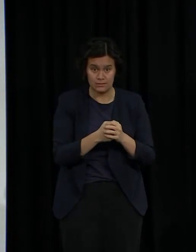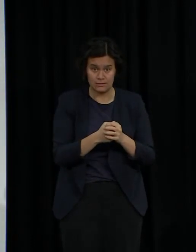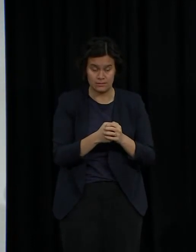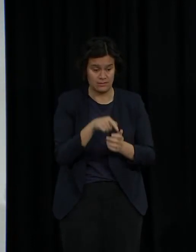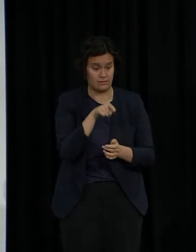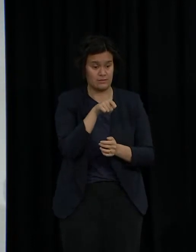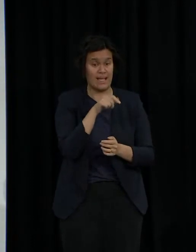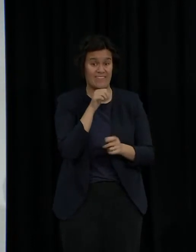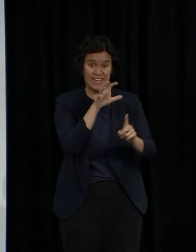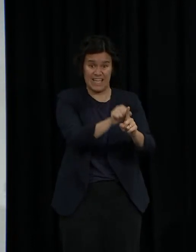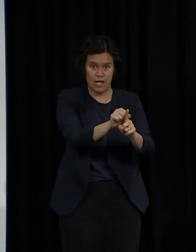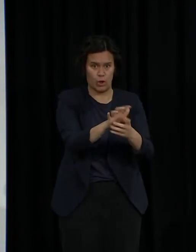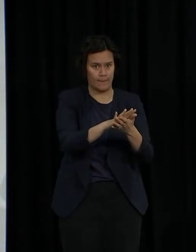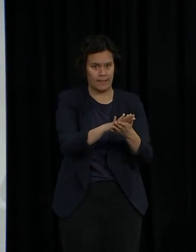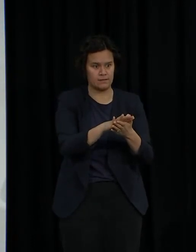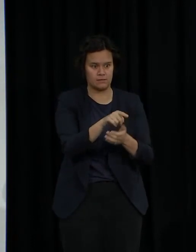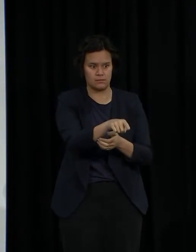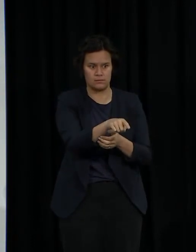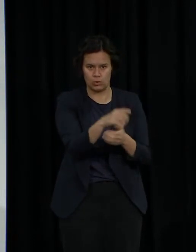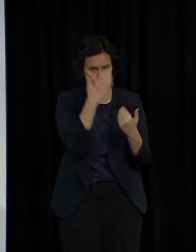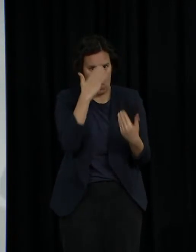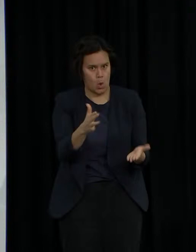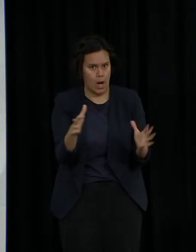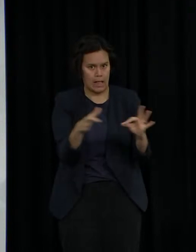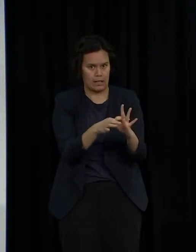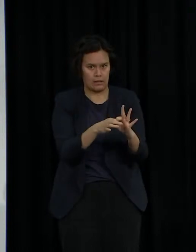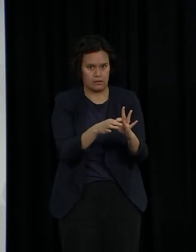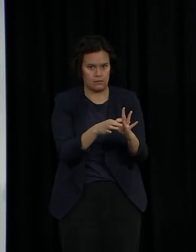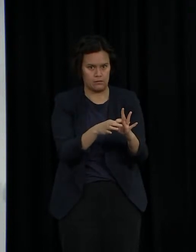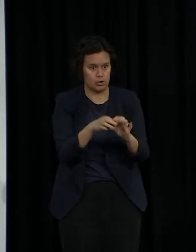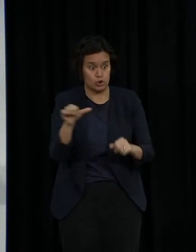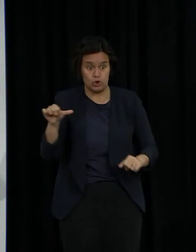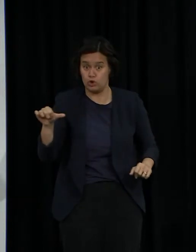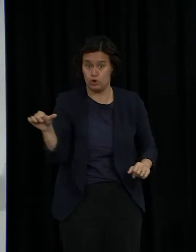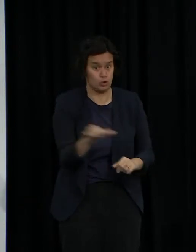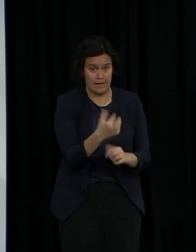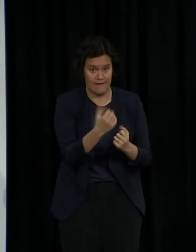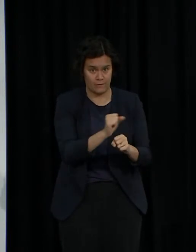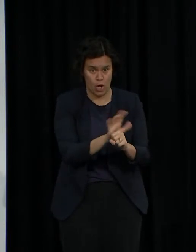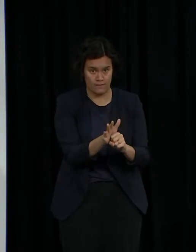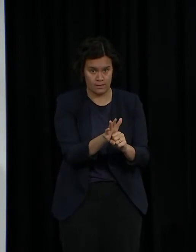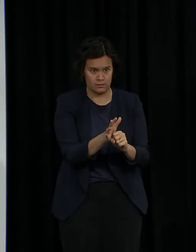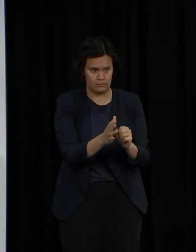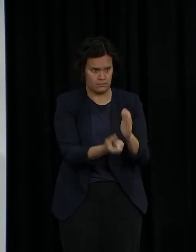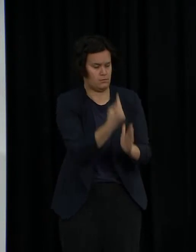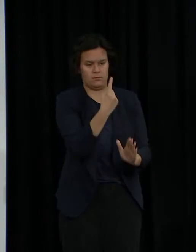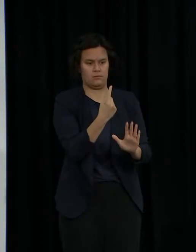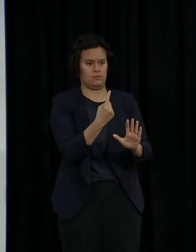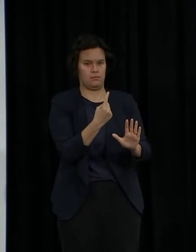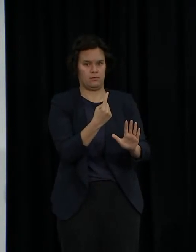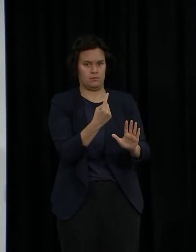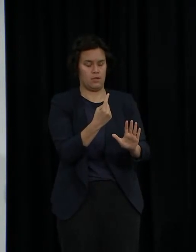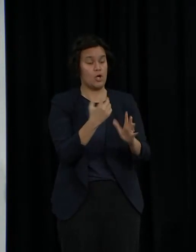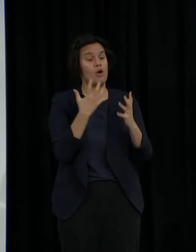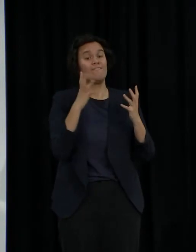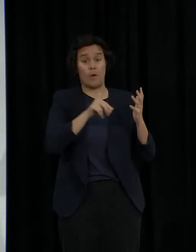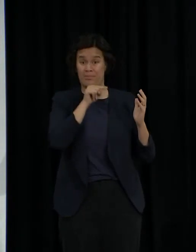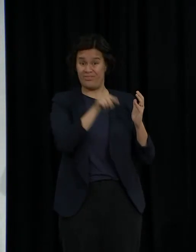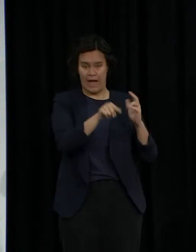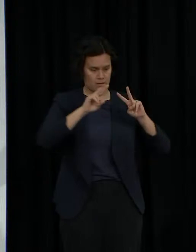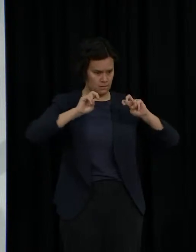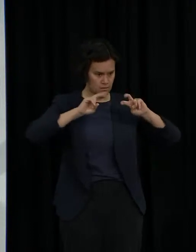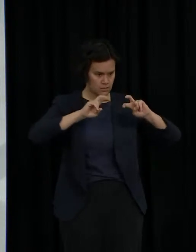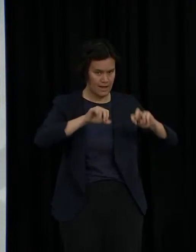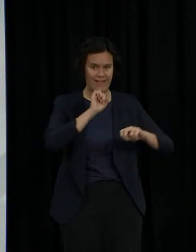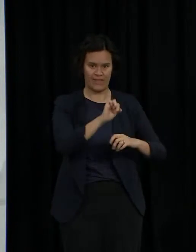What does that tell us? We may not be we may not be able to link it to existing cases, but we'll have some information from that case,